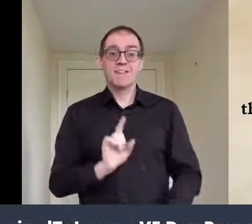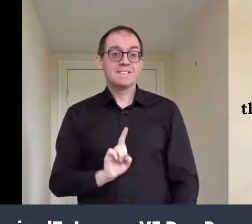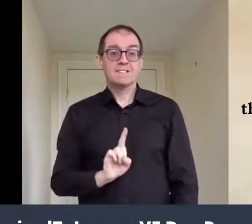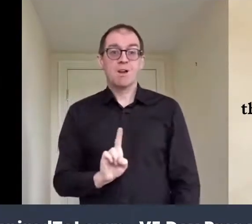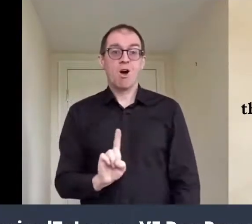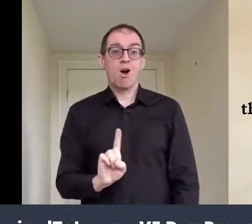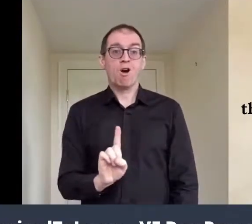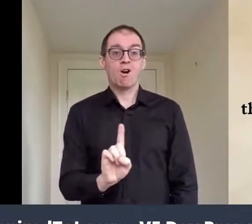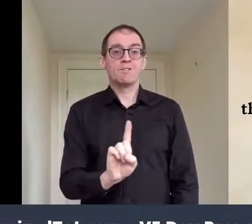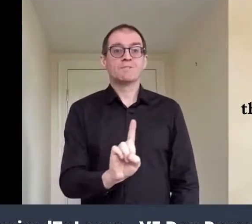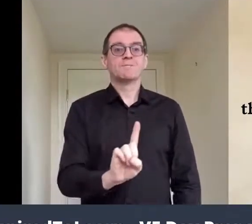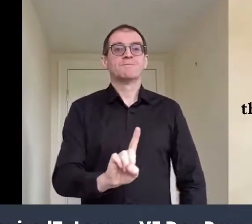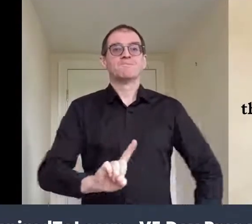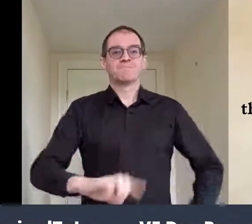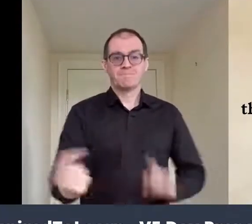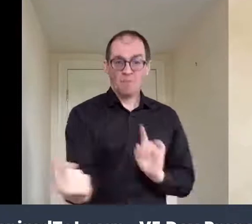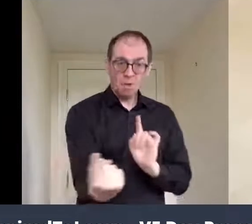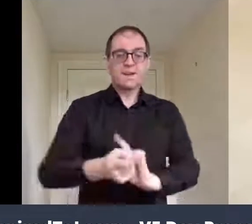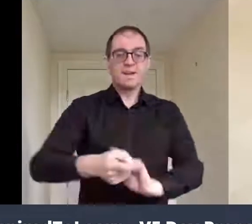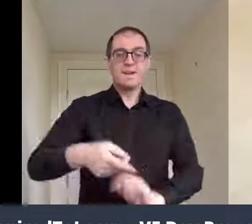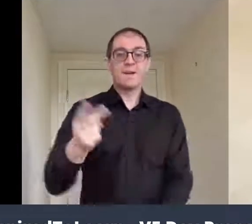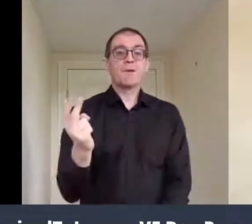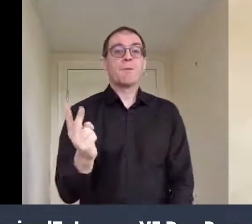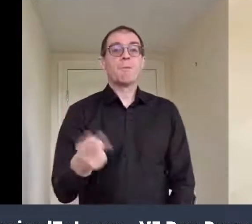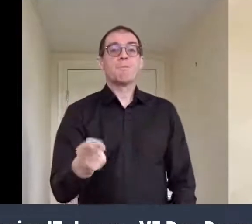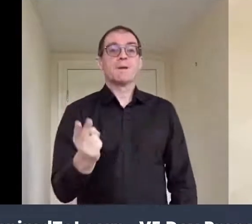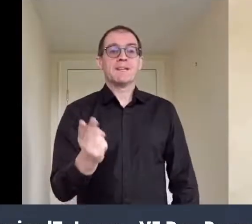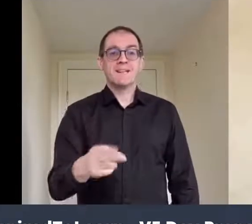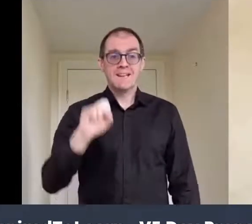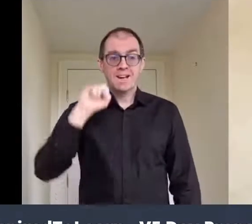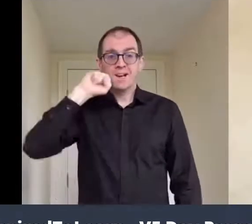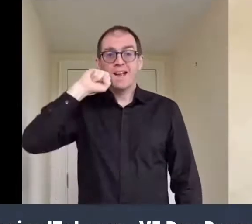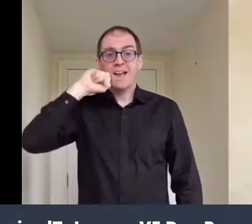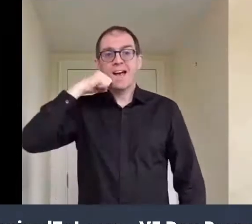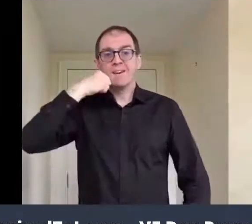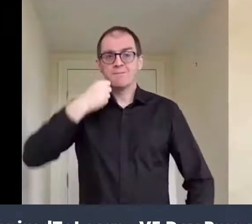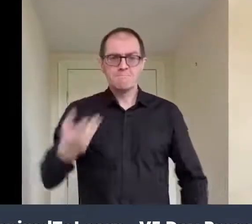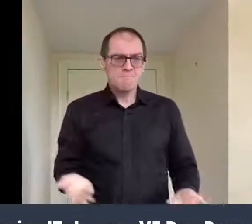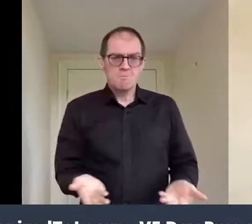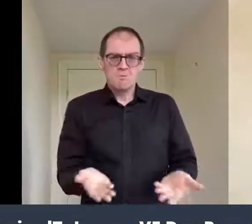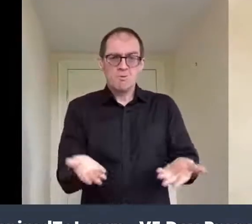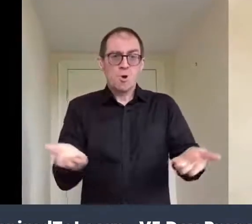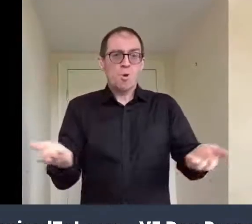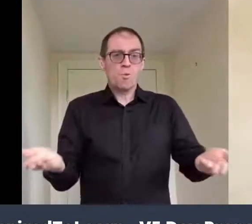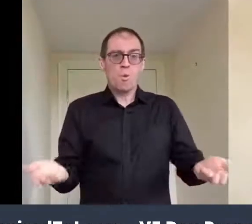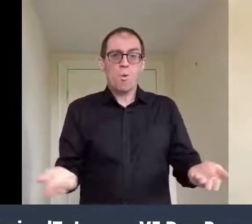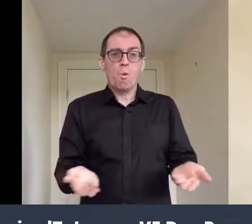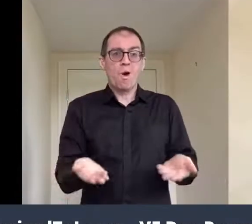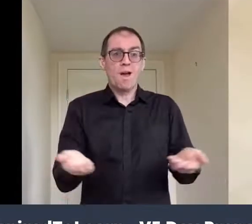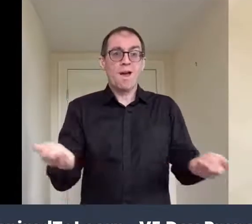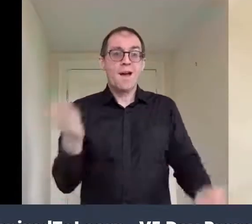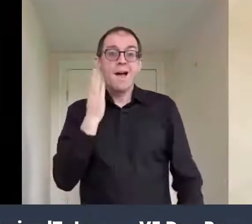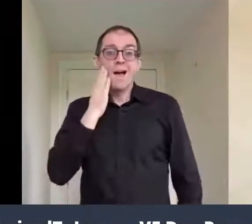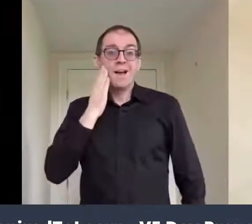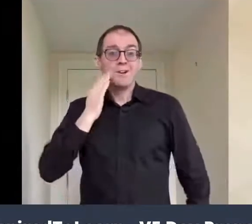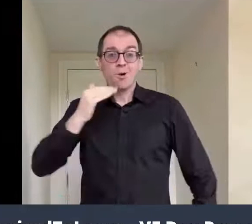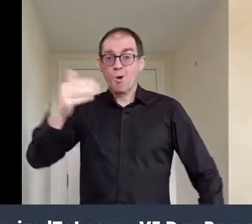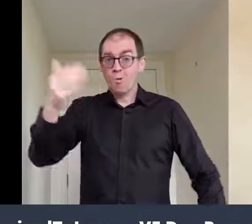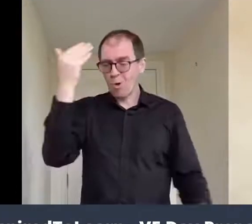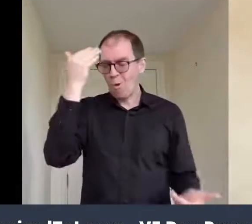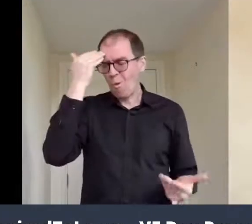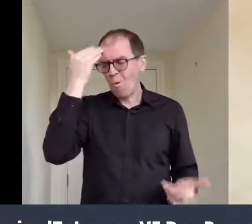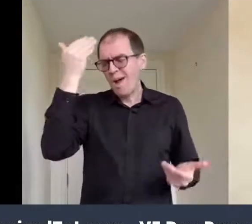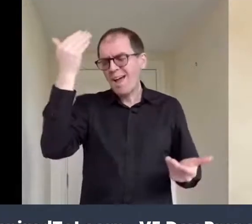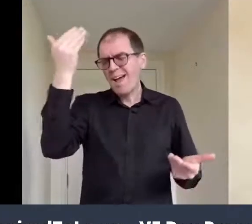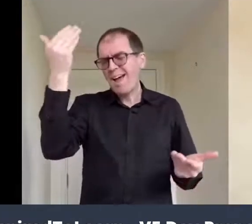this song. We'll meet again, don't know where, don't